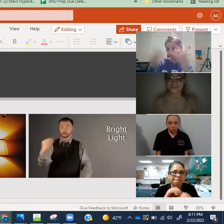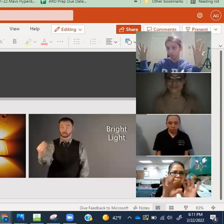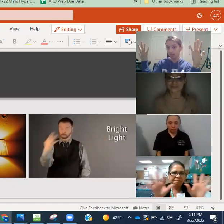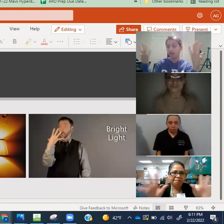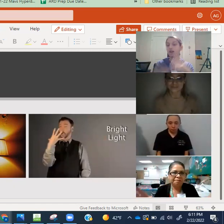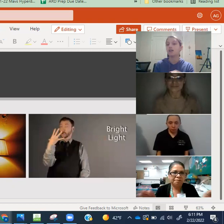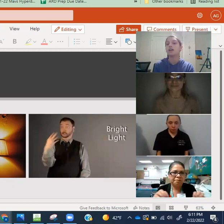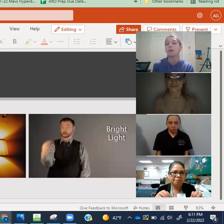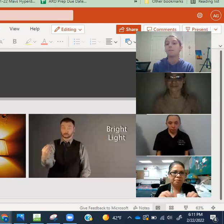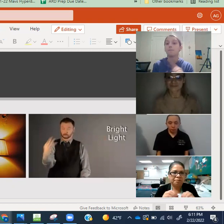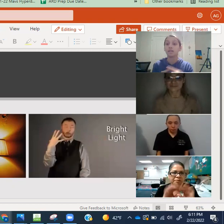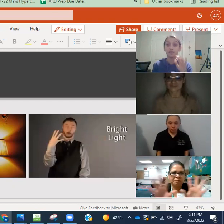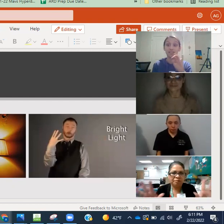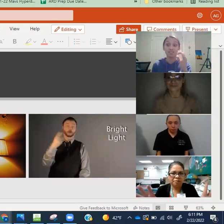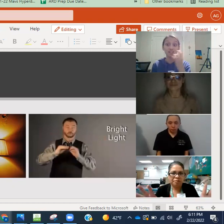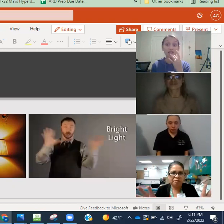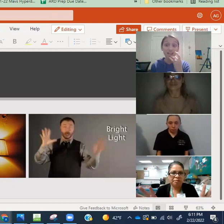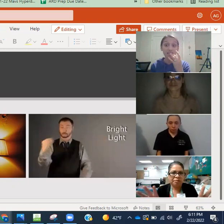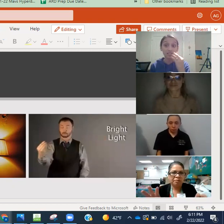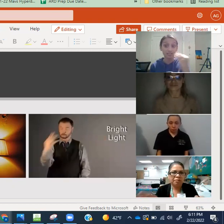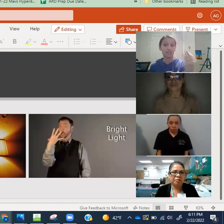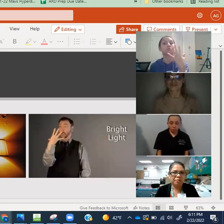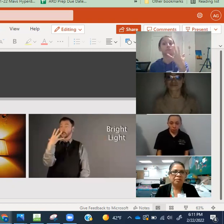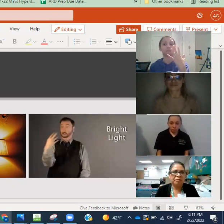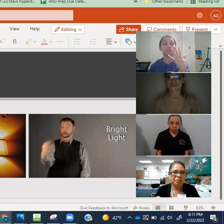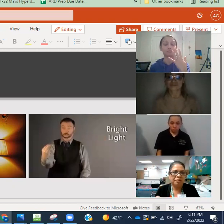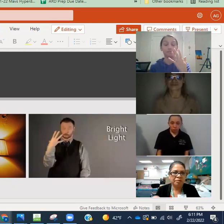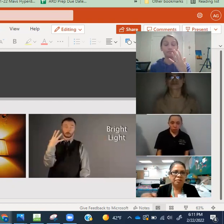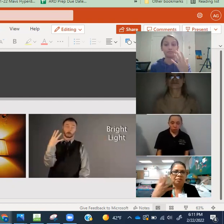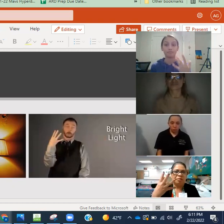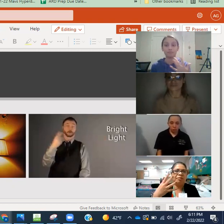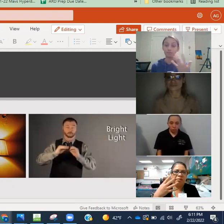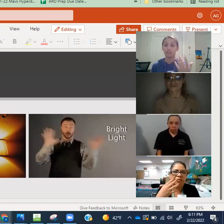is like that. But like the light is like